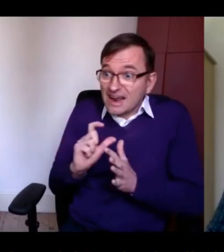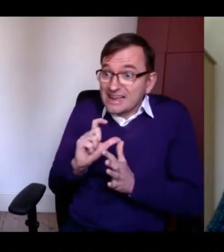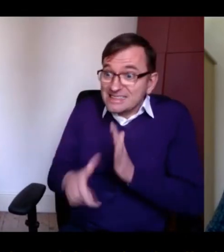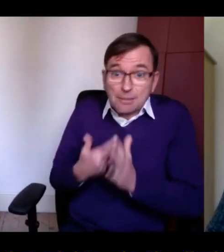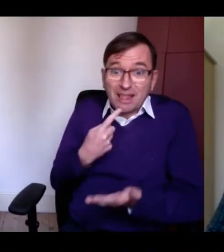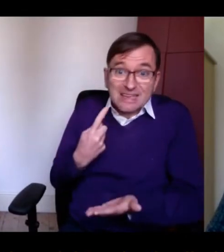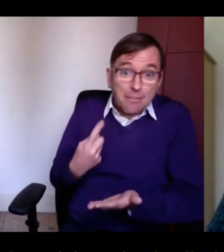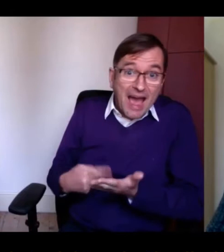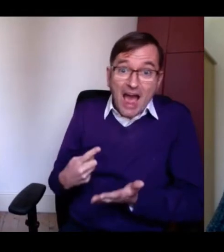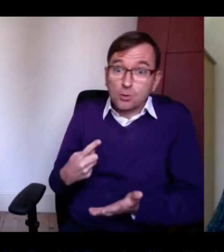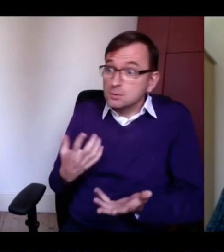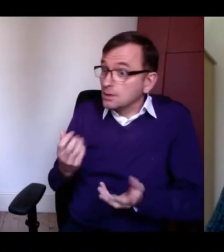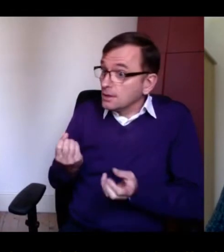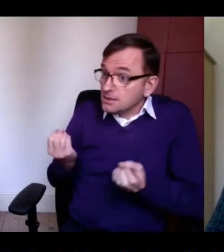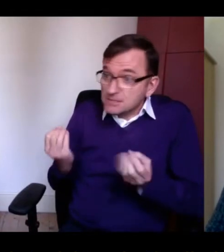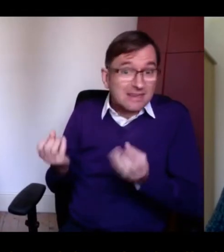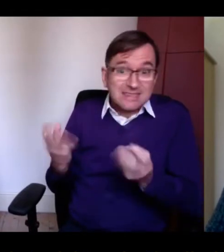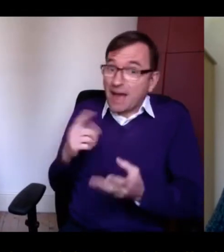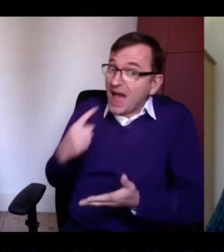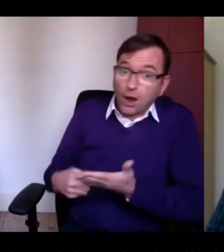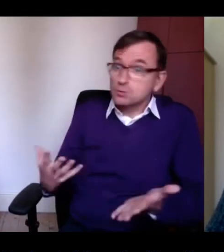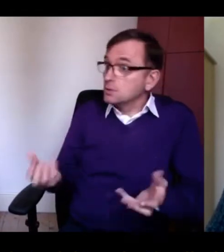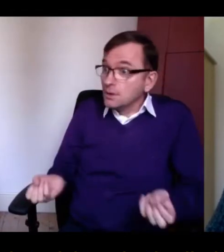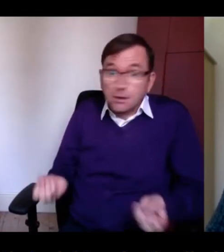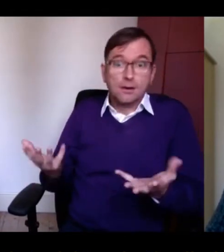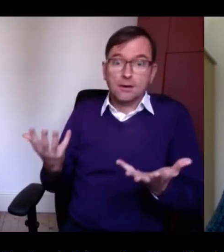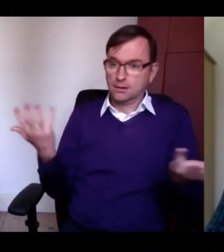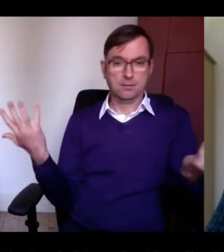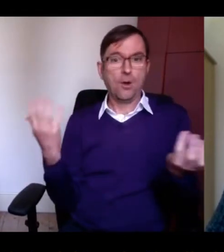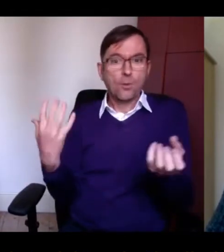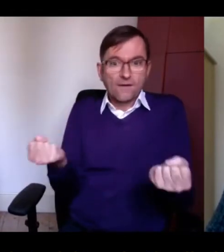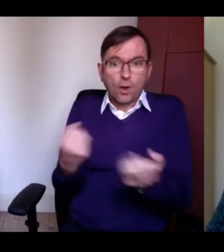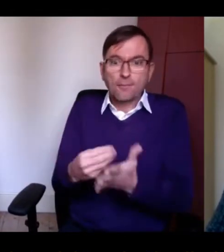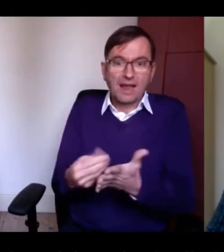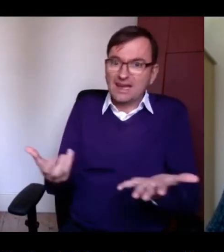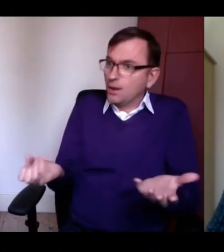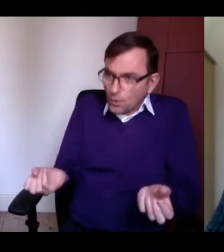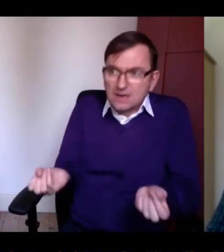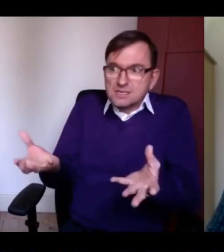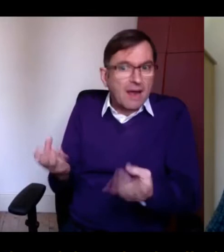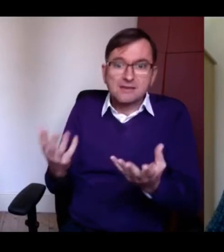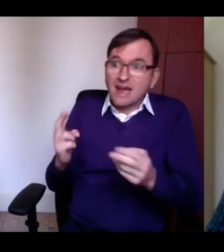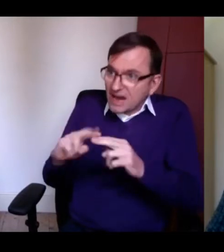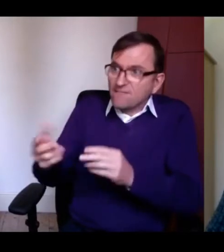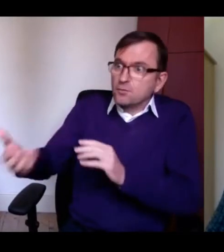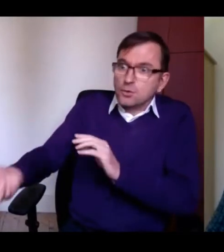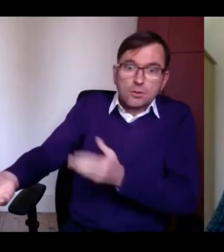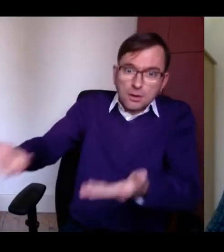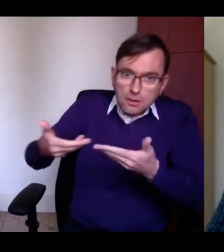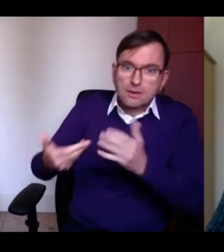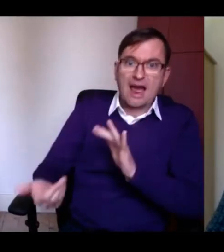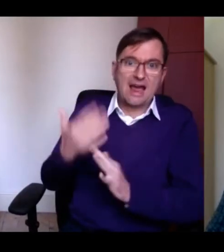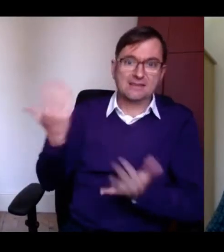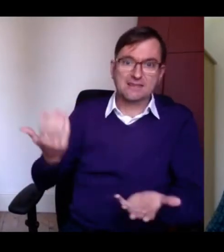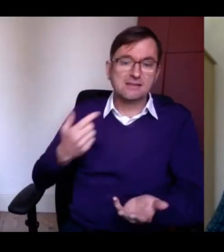might make the disability pound another value for them. And then if we've got the